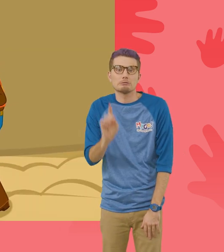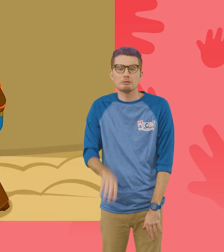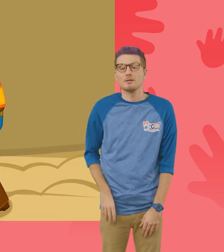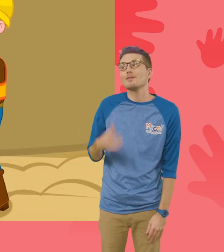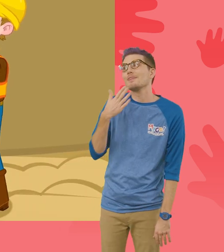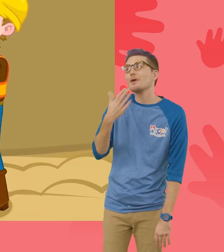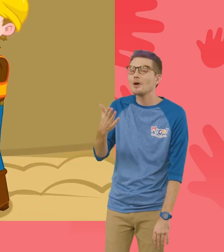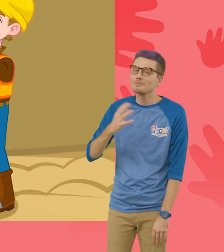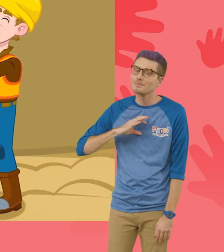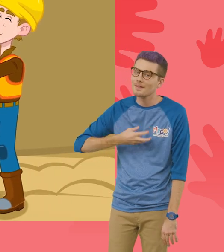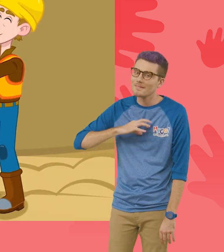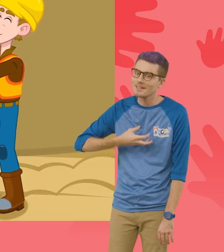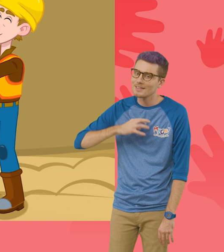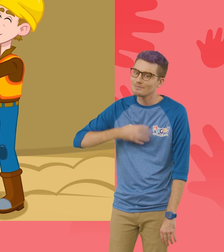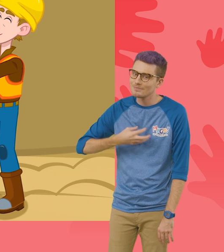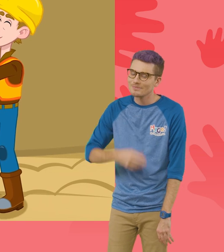Thank you, Morphle.